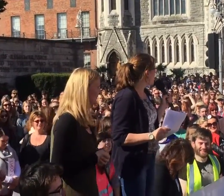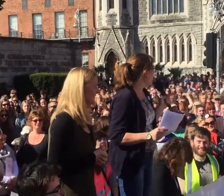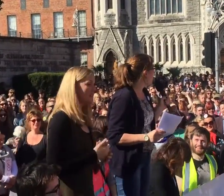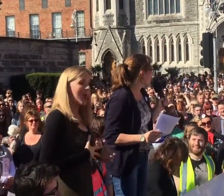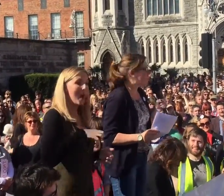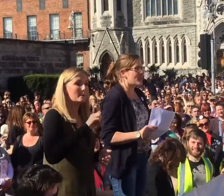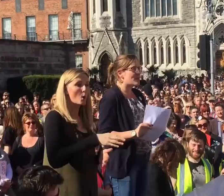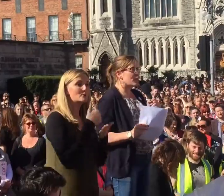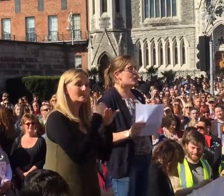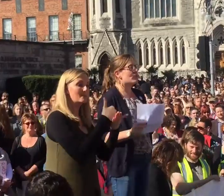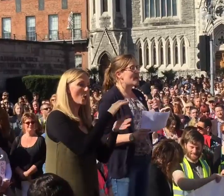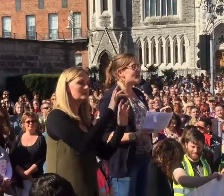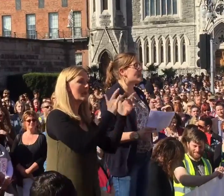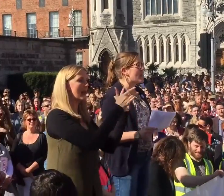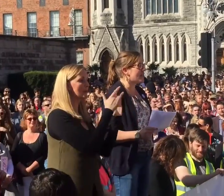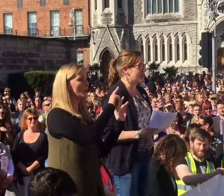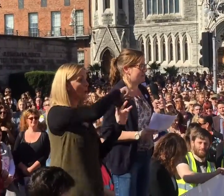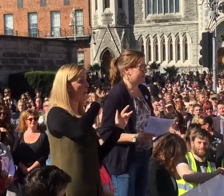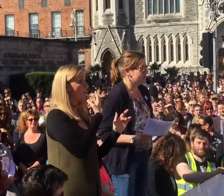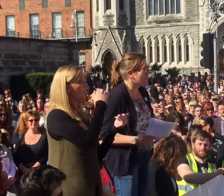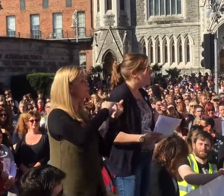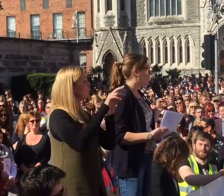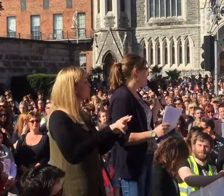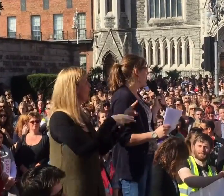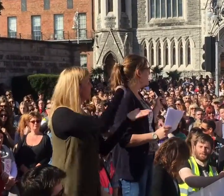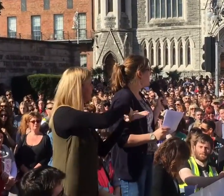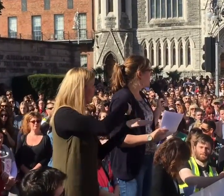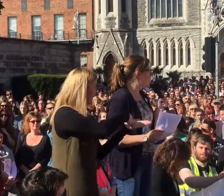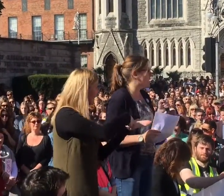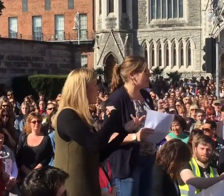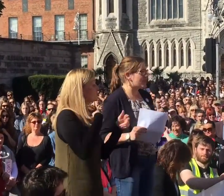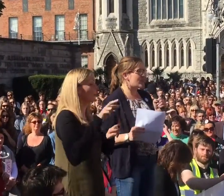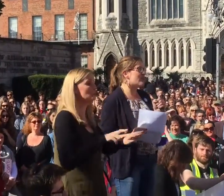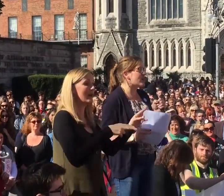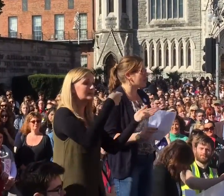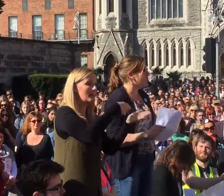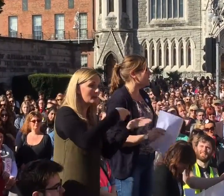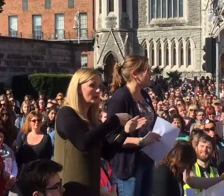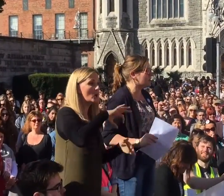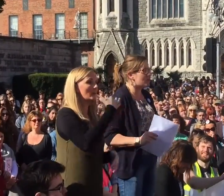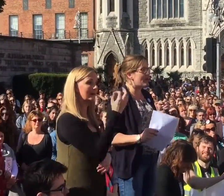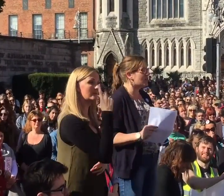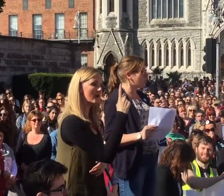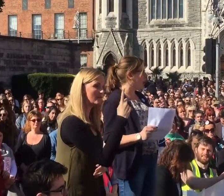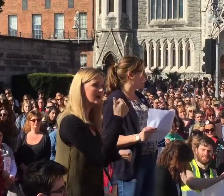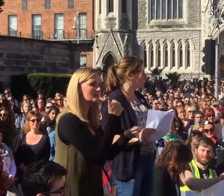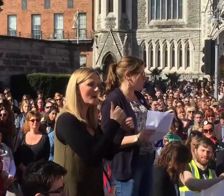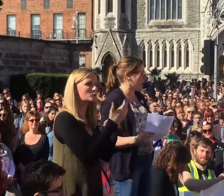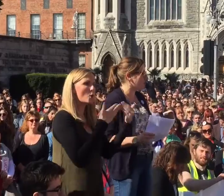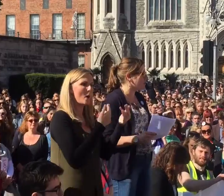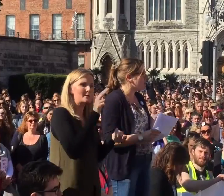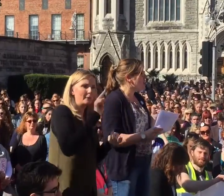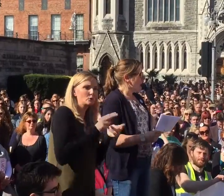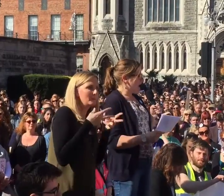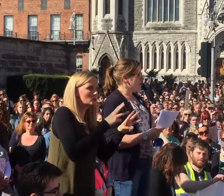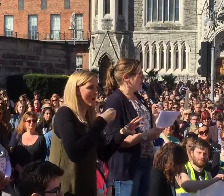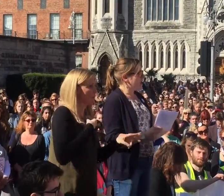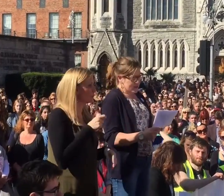Abortion Support Network are the people who raise the money. We raise the money, we give the advice on the least expensive way to